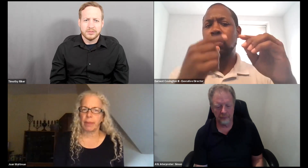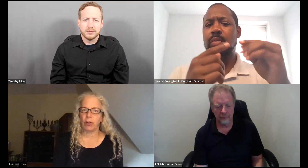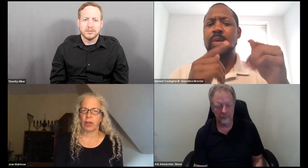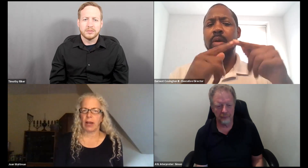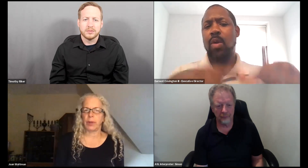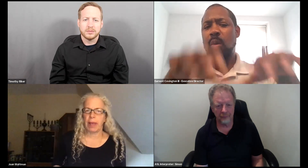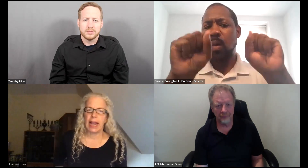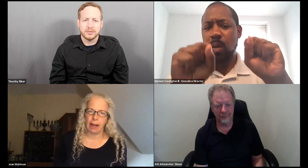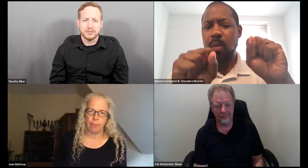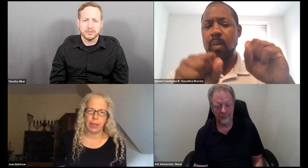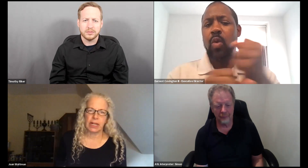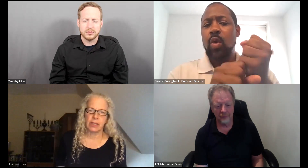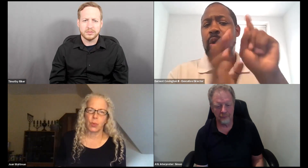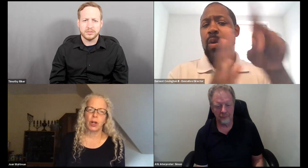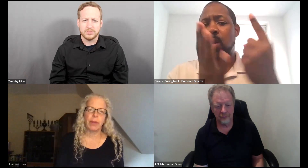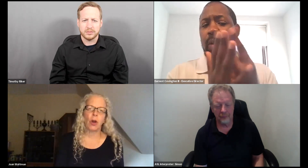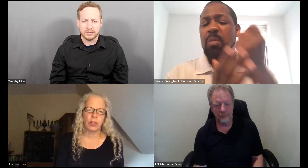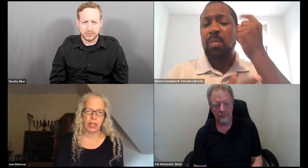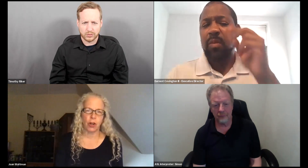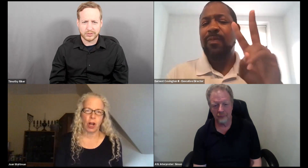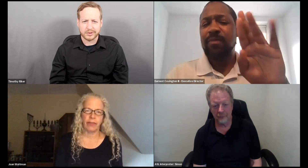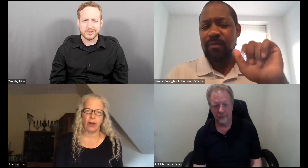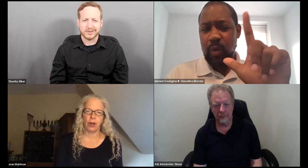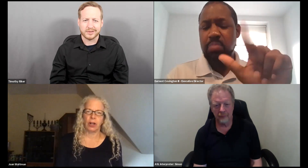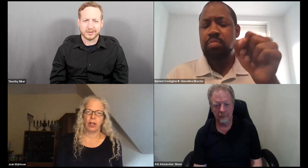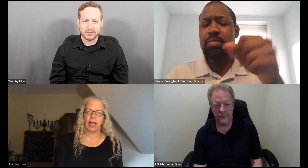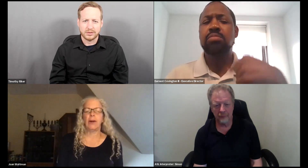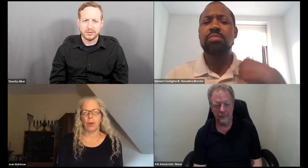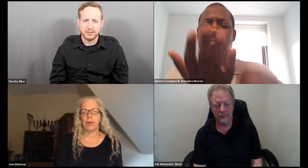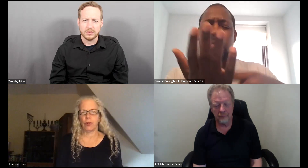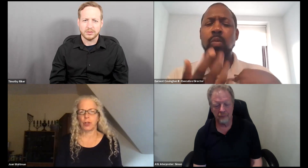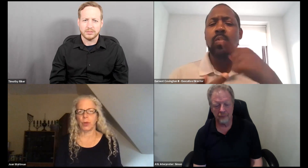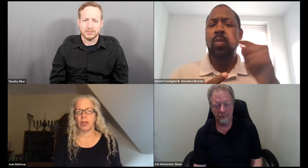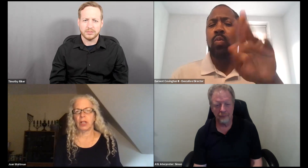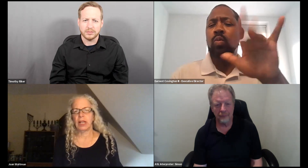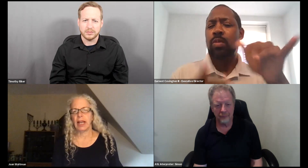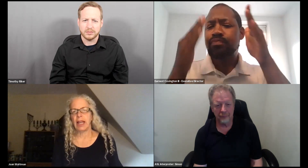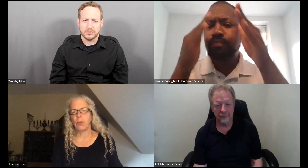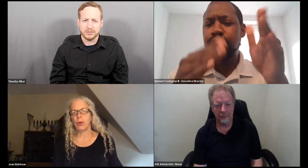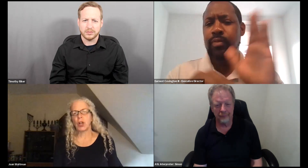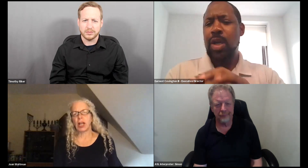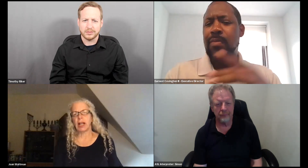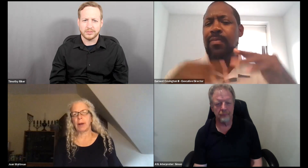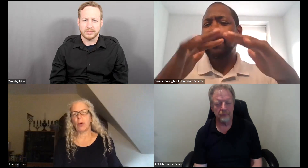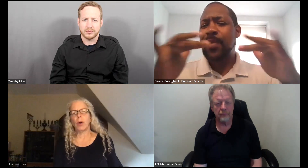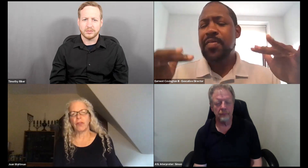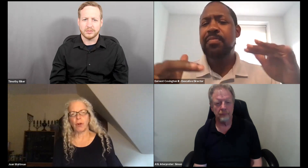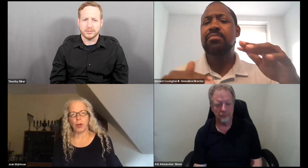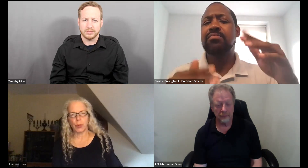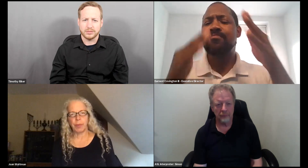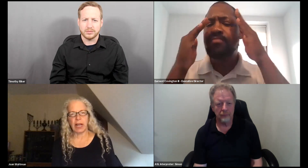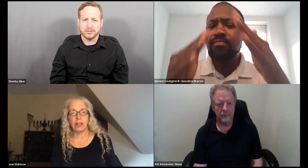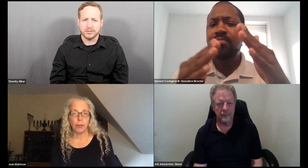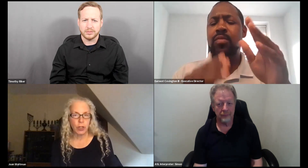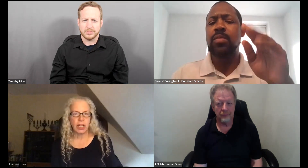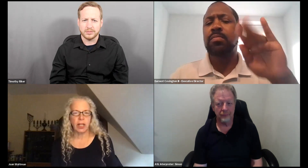talk about that with Pam because we're going to be hosting a coffee hour and it will be virtual. And we were talking about what the focus